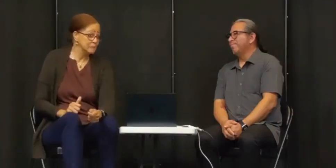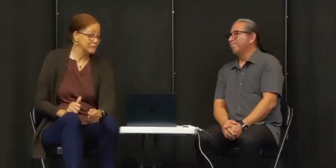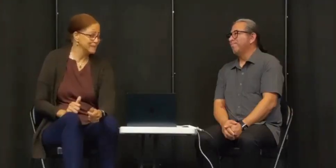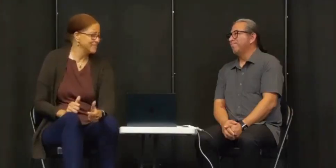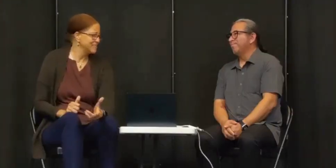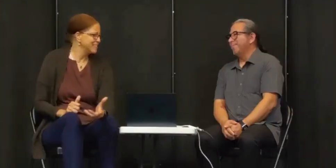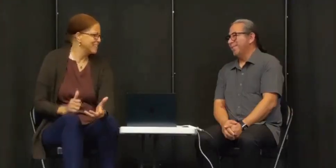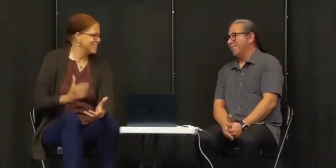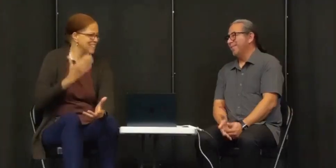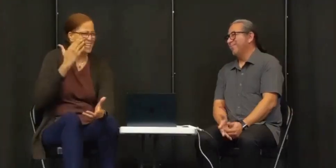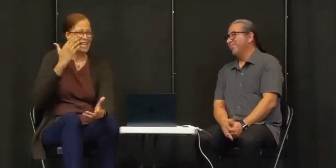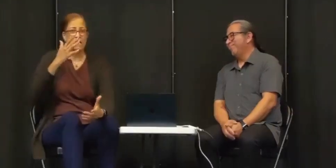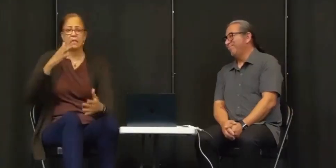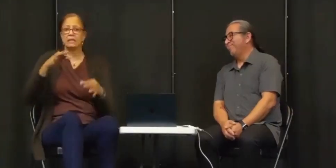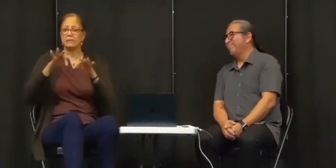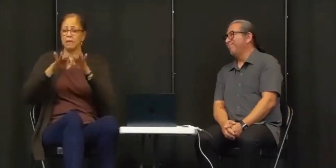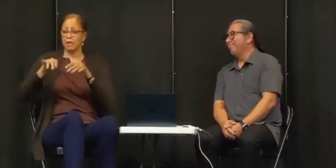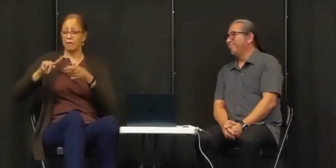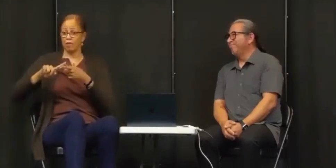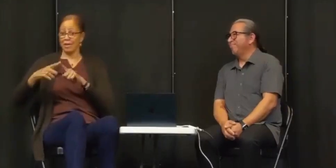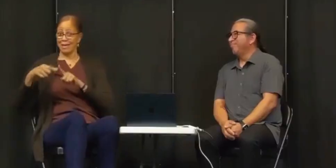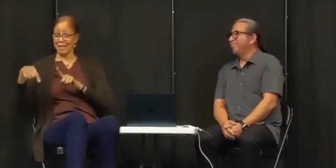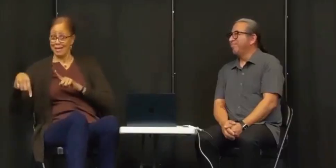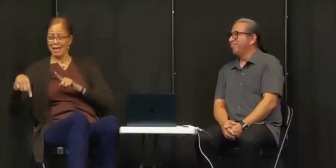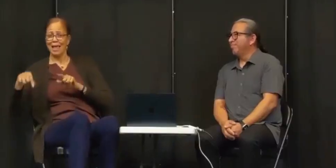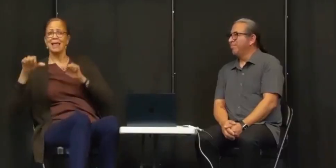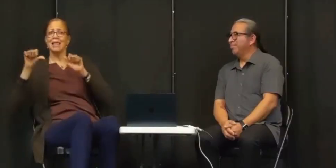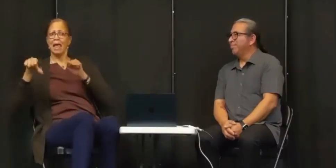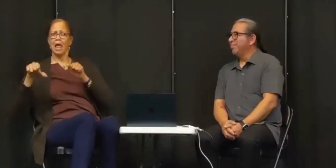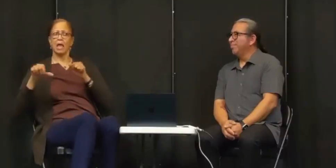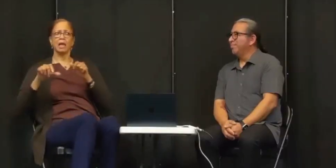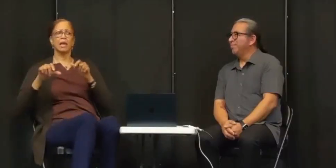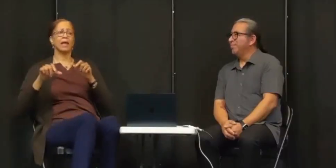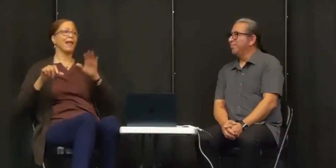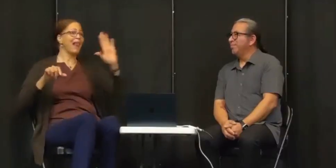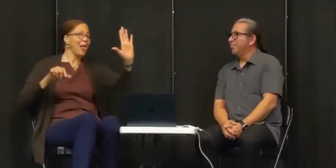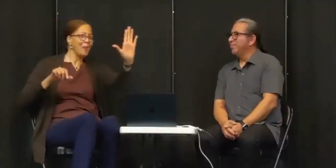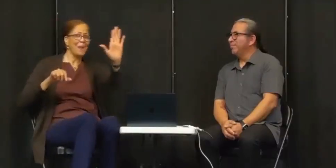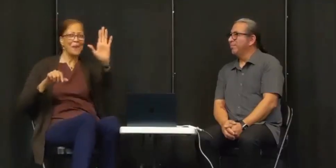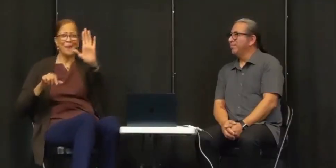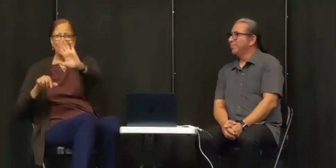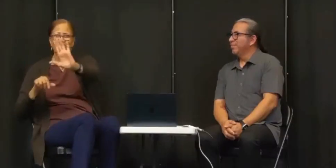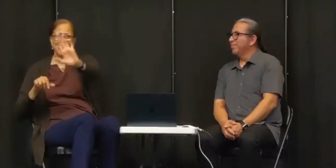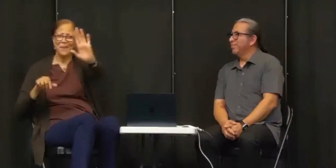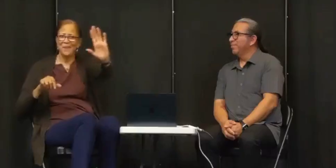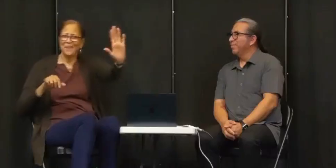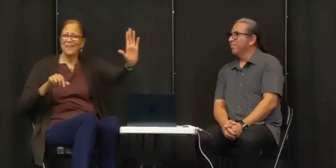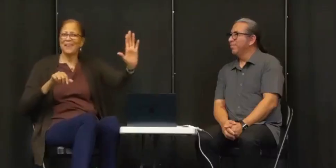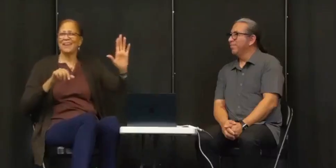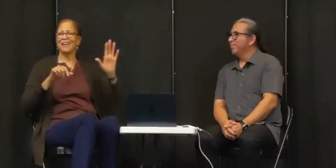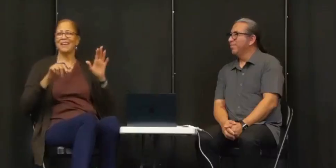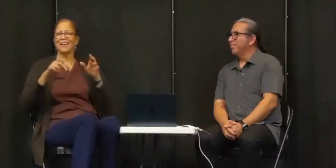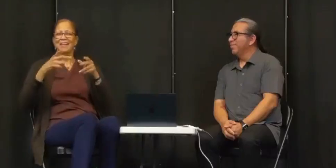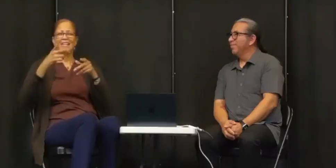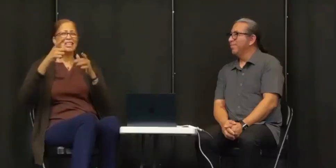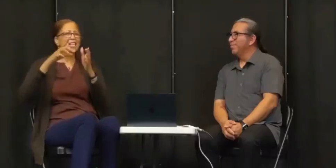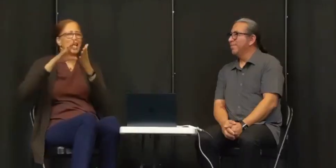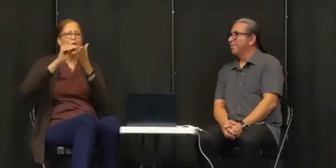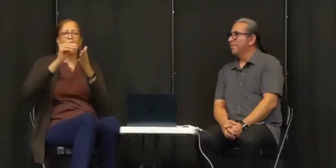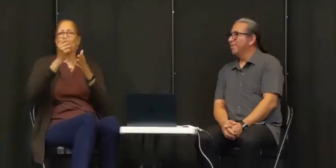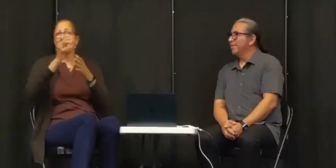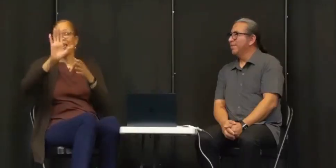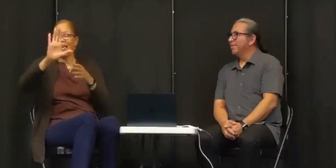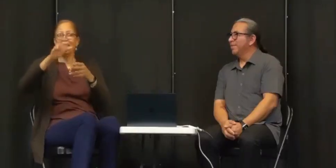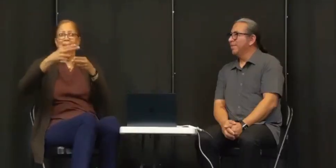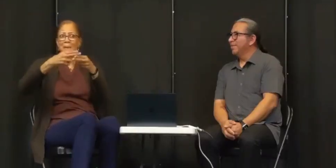maybe you can let the family kind of test this person out. Like, do they fit in with us? You know, and make sure that they introduce themselves,